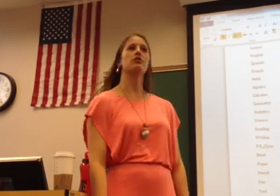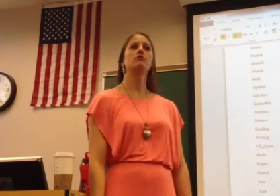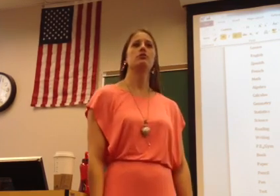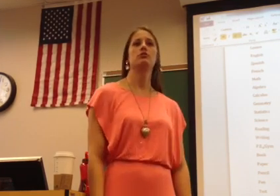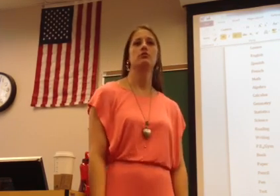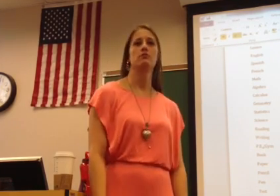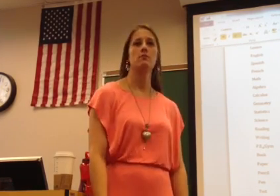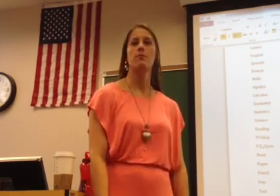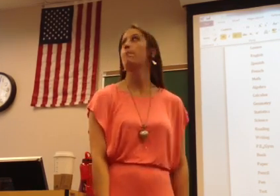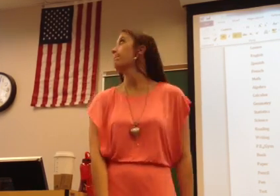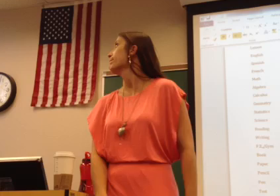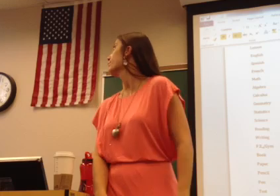this?